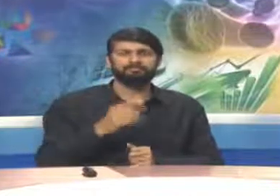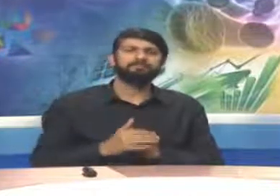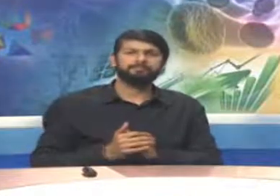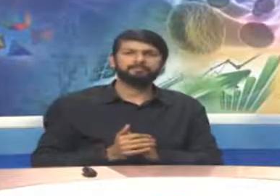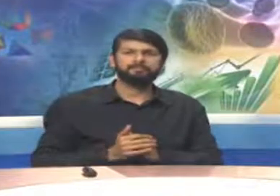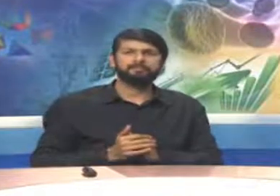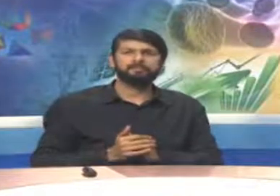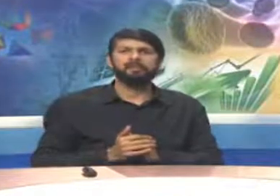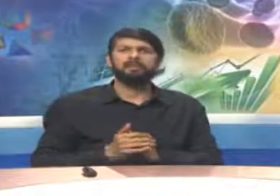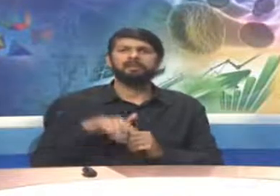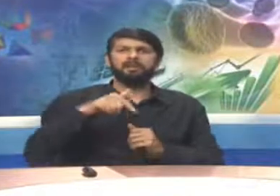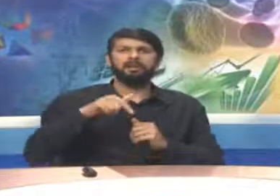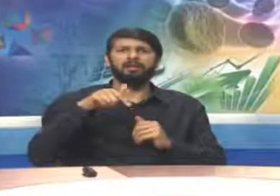Fourth is